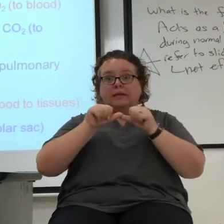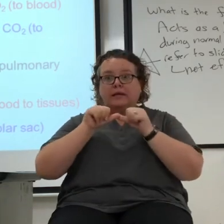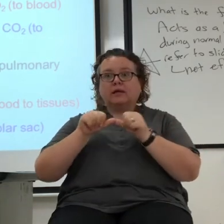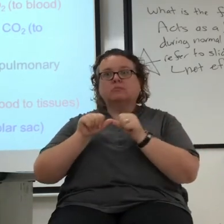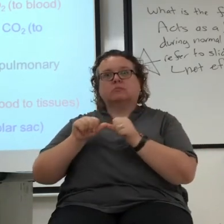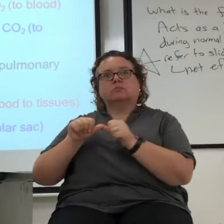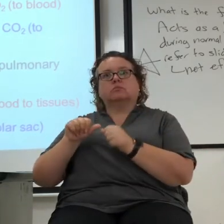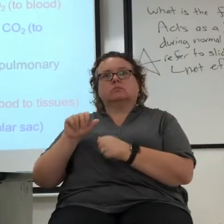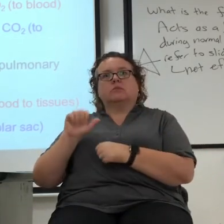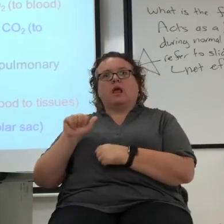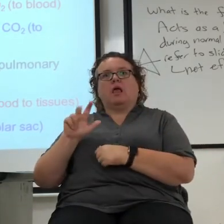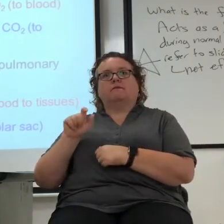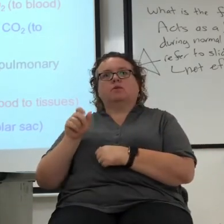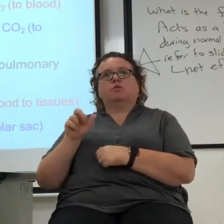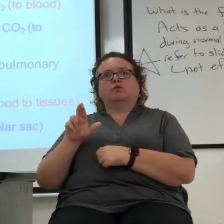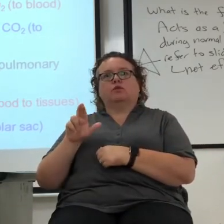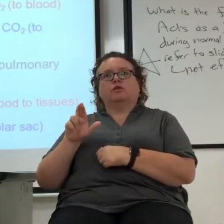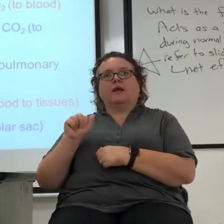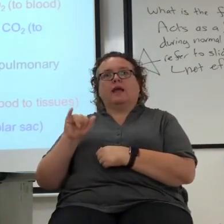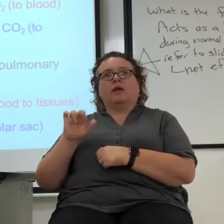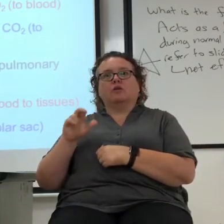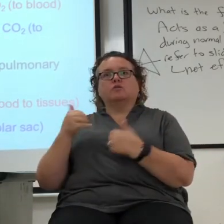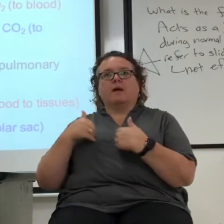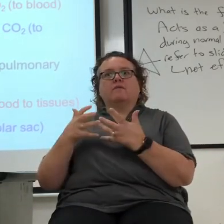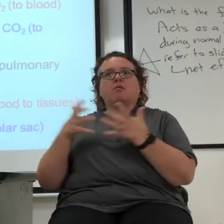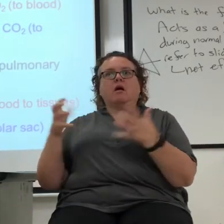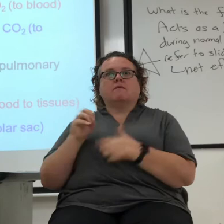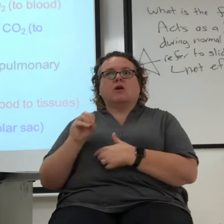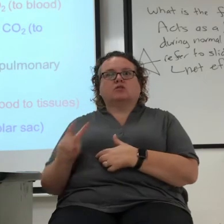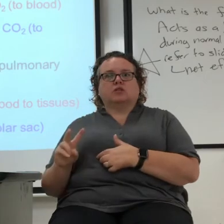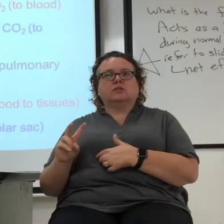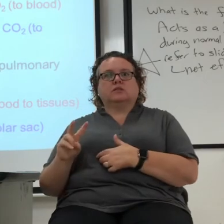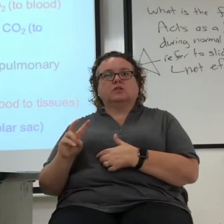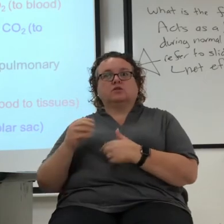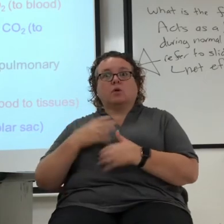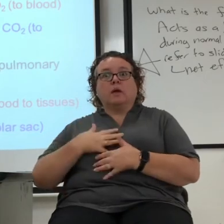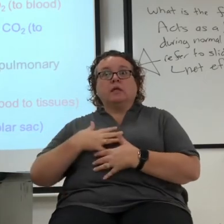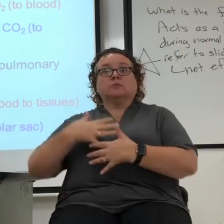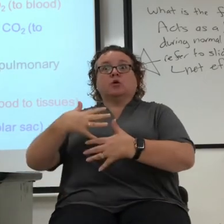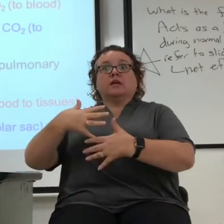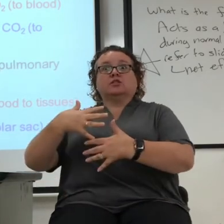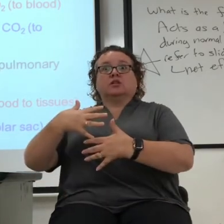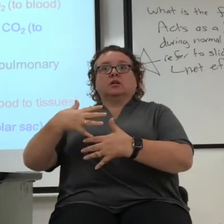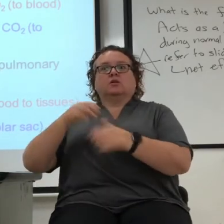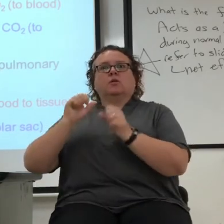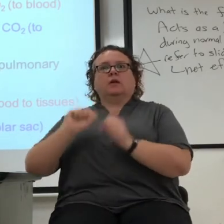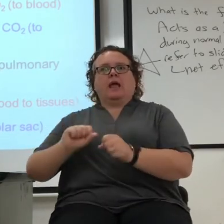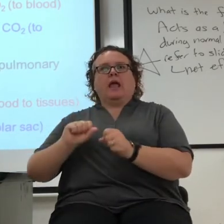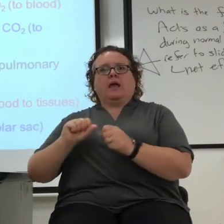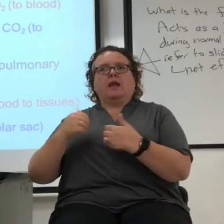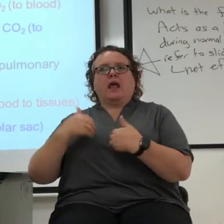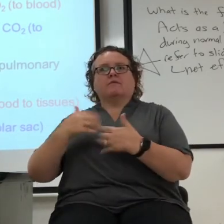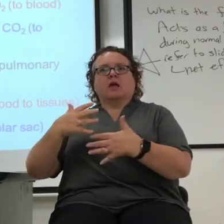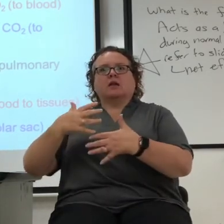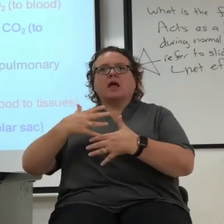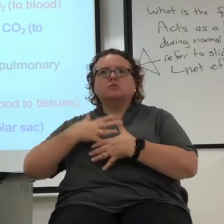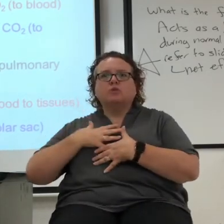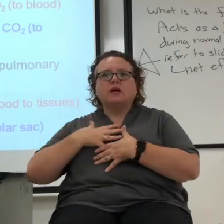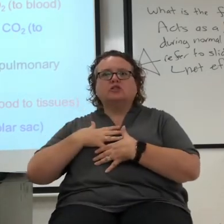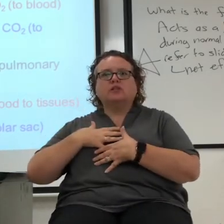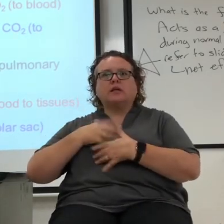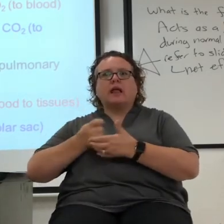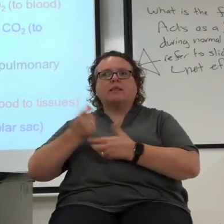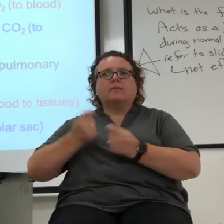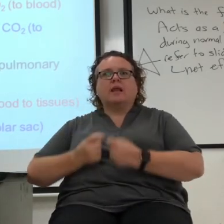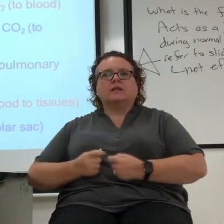alveolar air having lots of oxygen. So in inspiration, you can, you know, deliver O2 to the blood. Expiration eliminates the